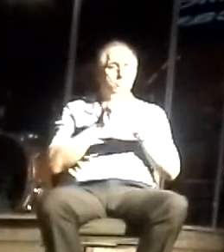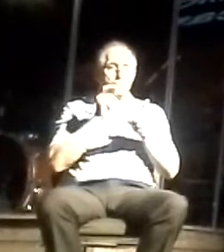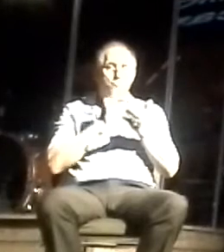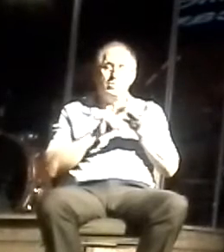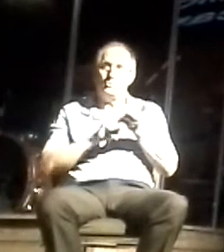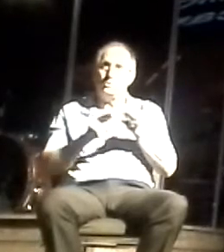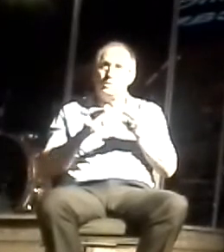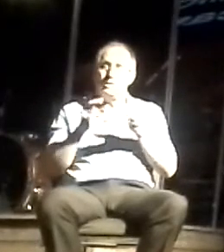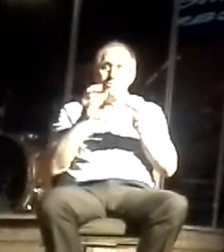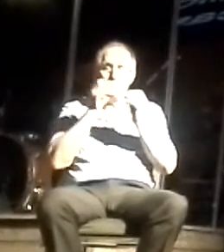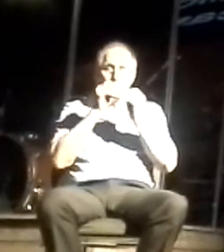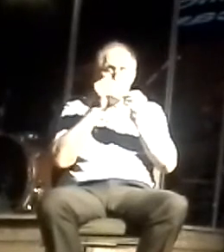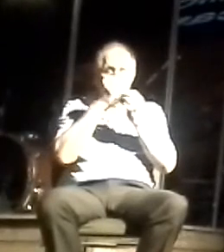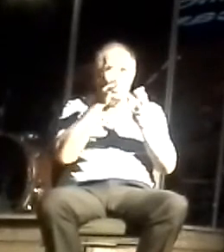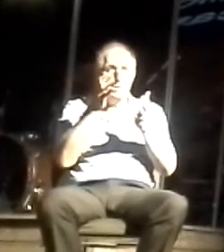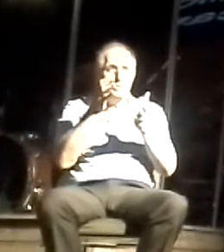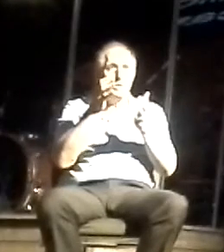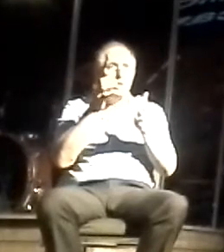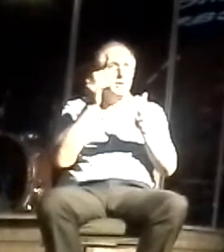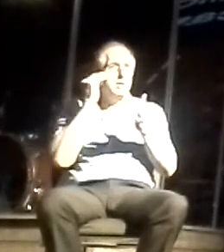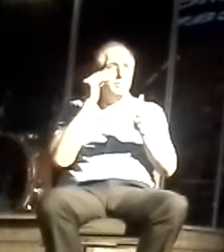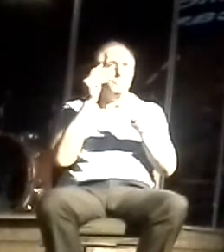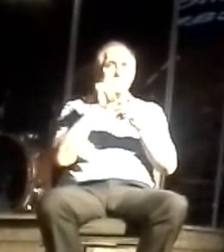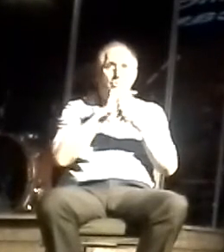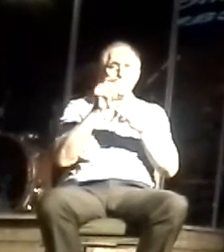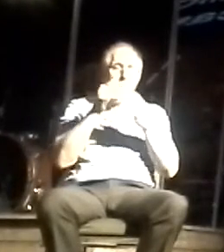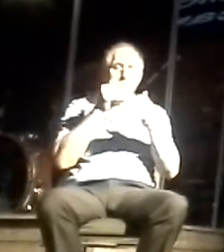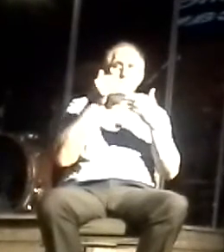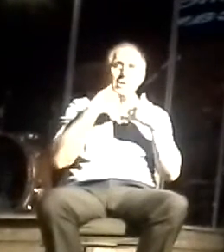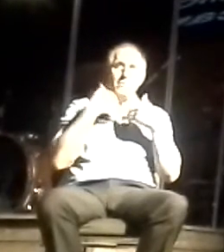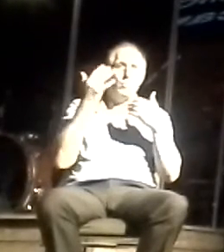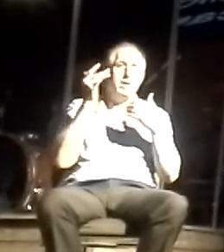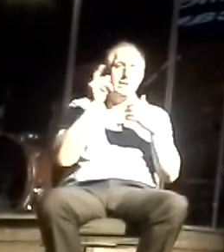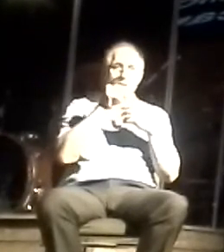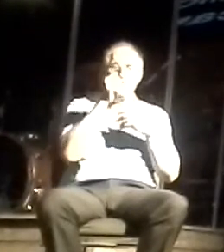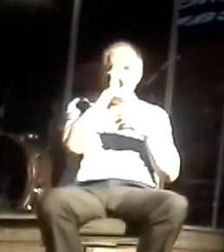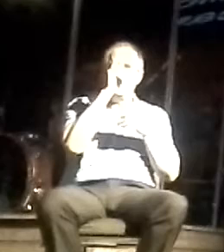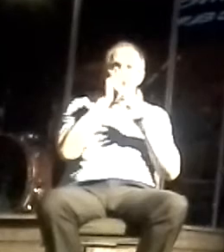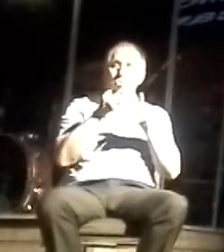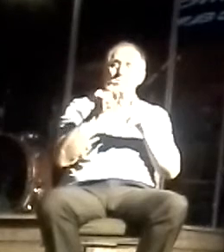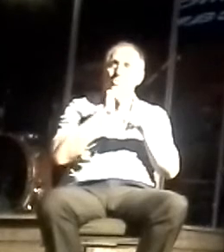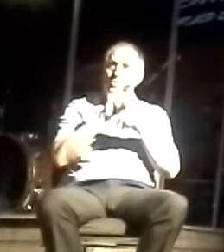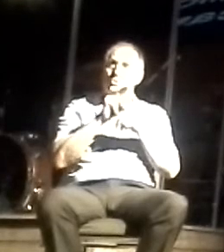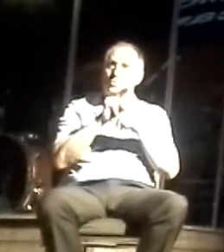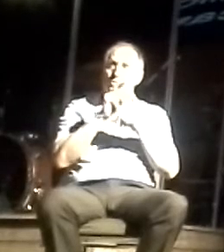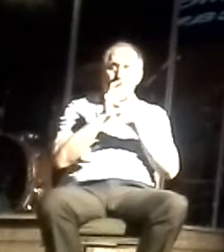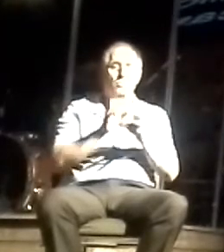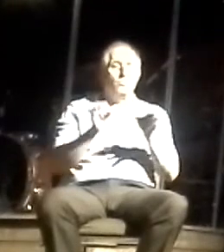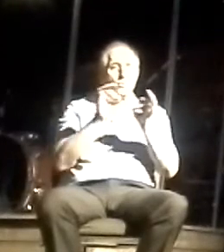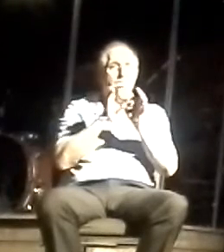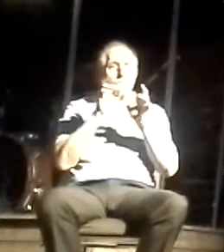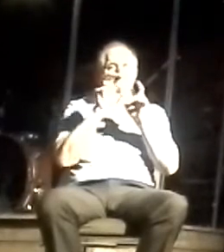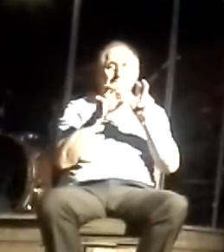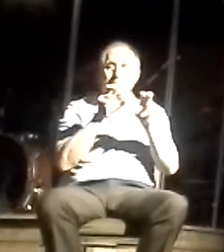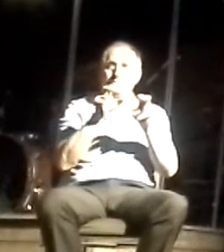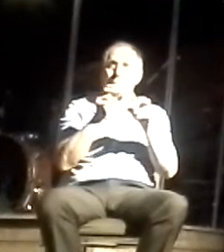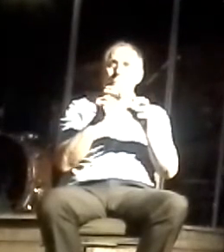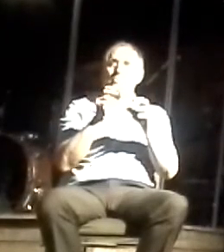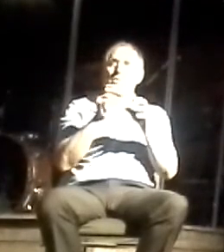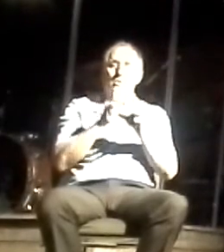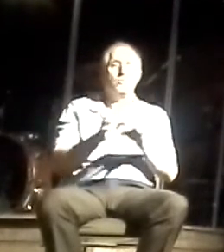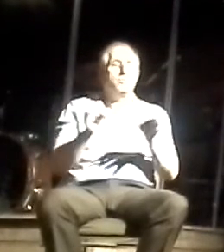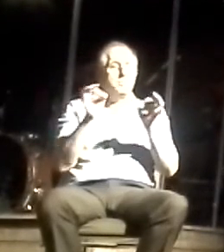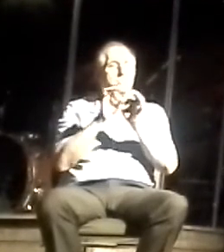Resource them. Give them more input, knowledge, training, whatever you have, because they will use it. They are worthy of investing in. They're